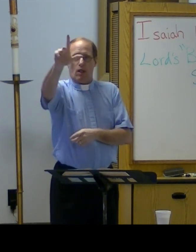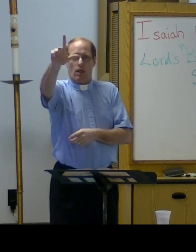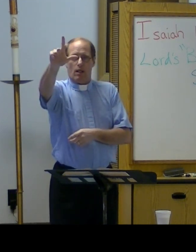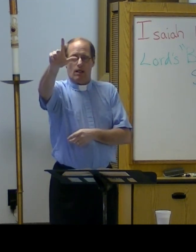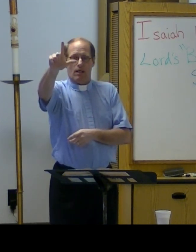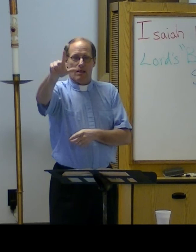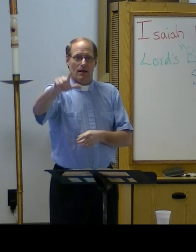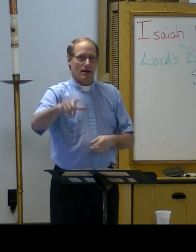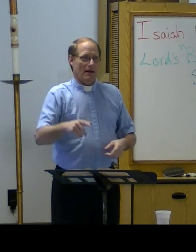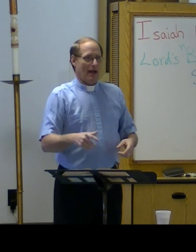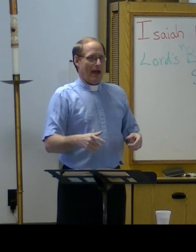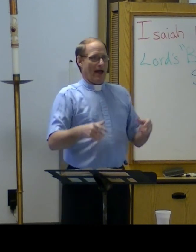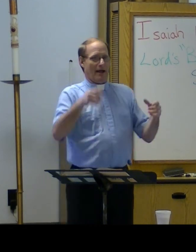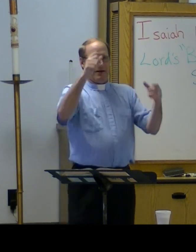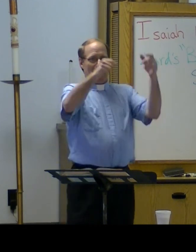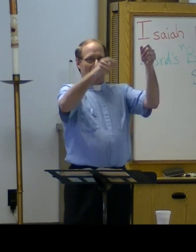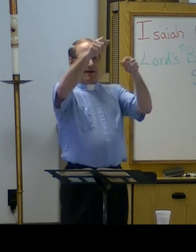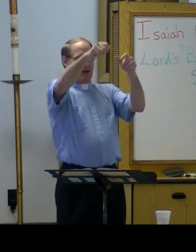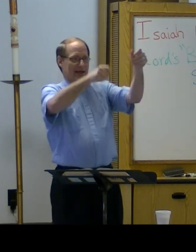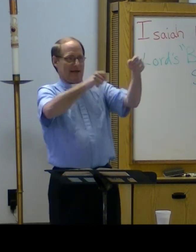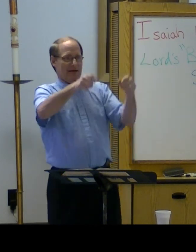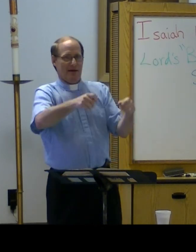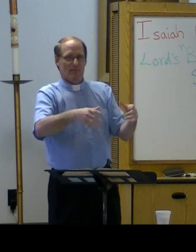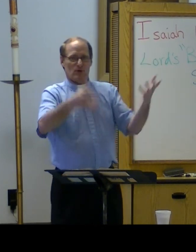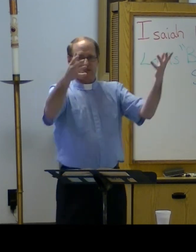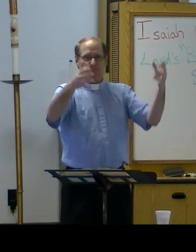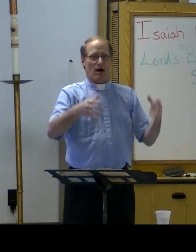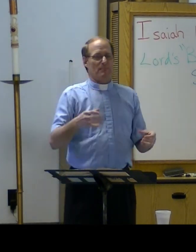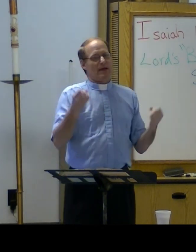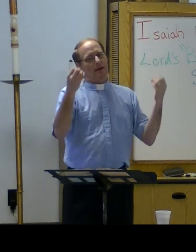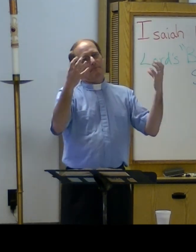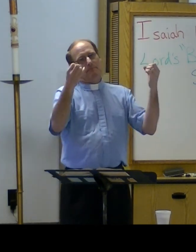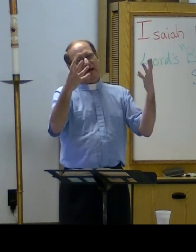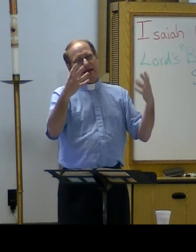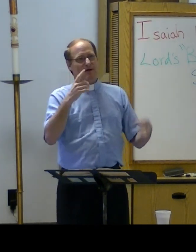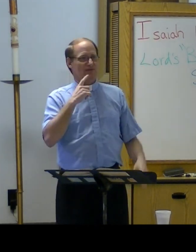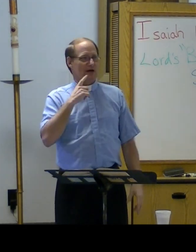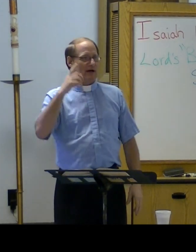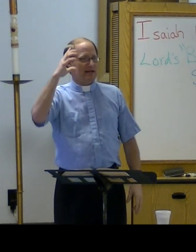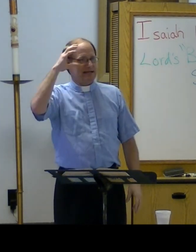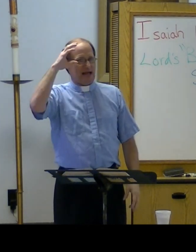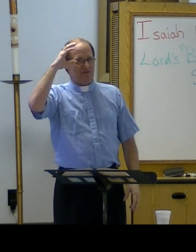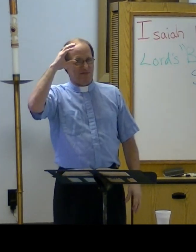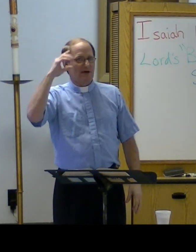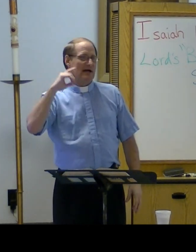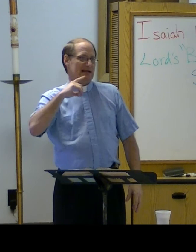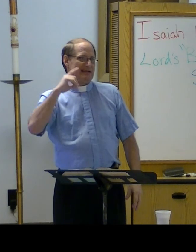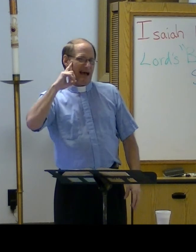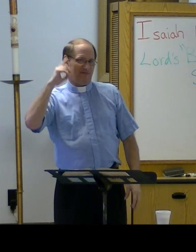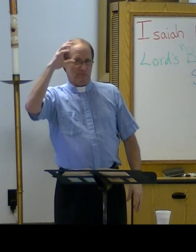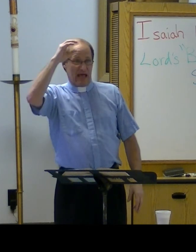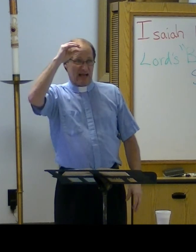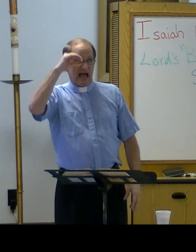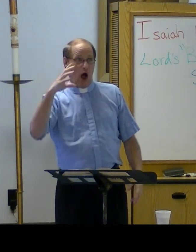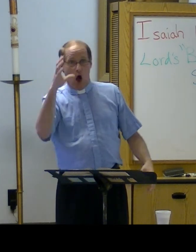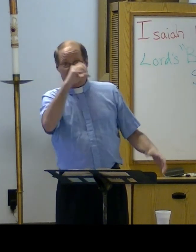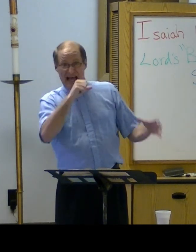tool. And he puts them up, and many of the deaf men are